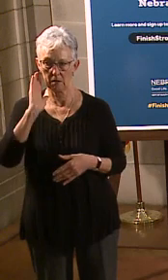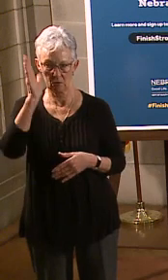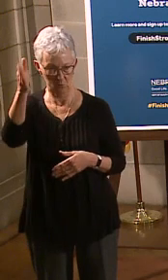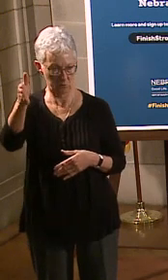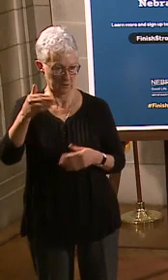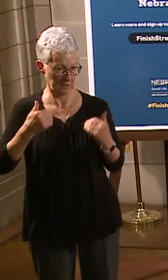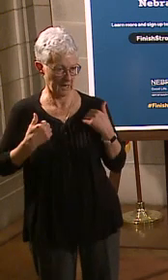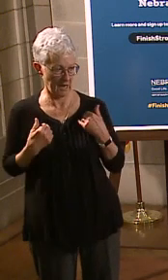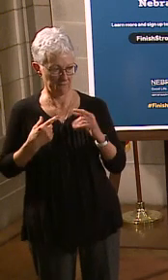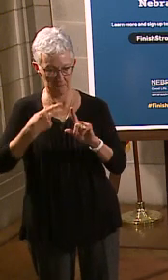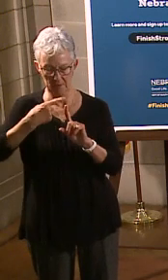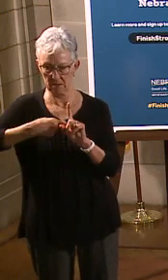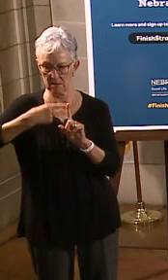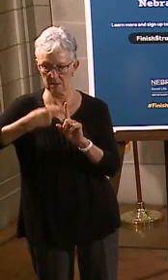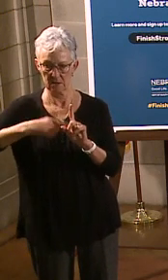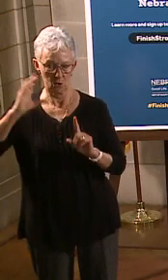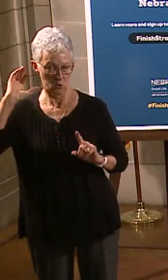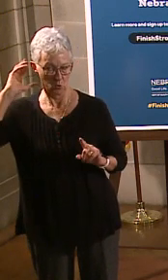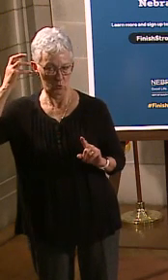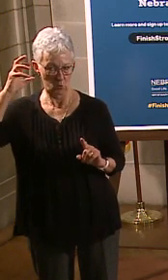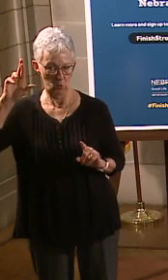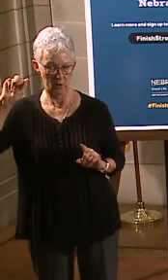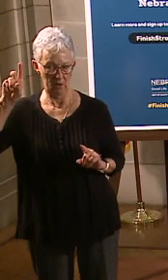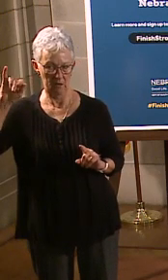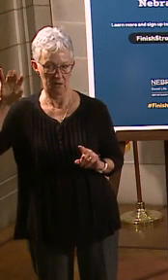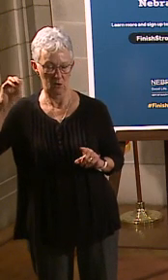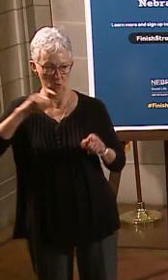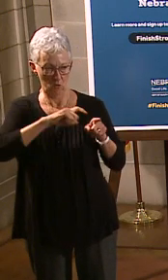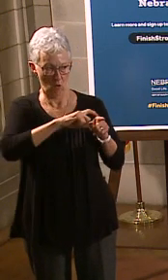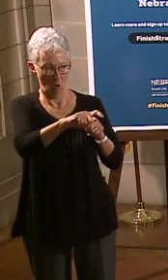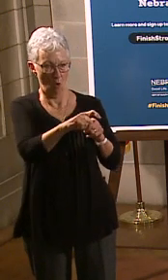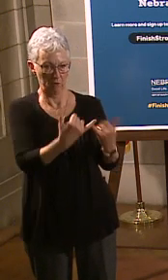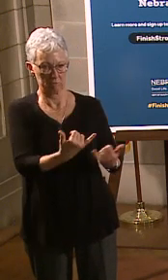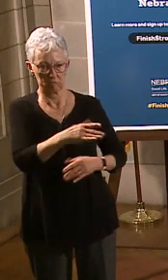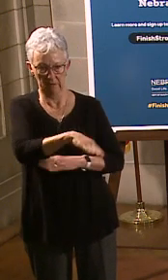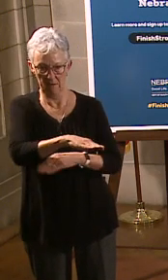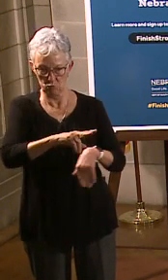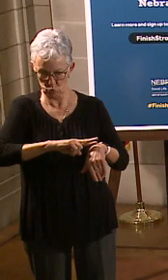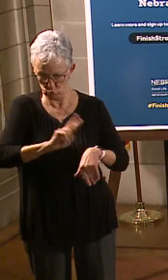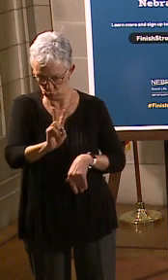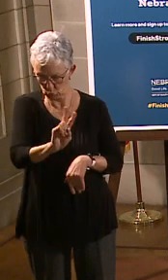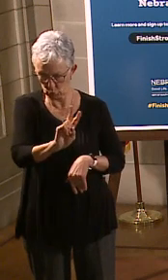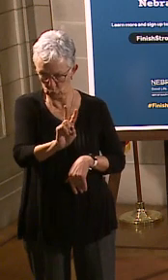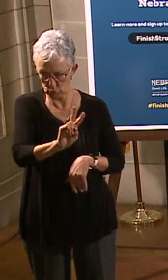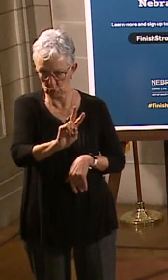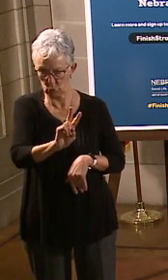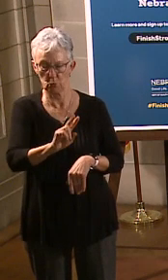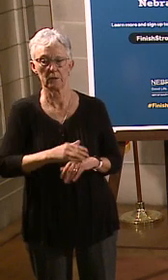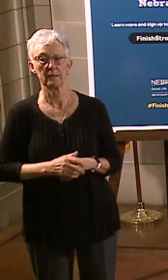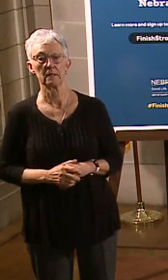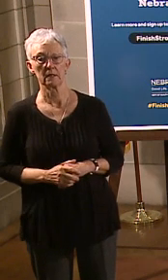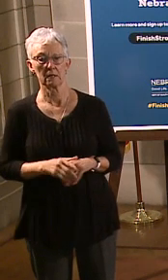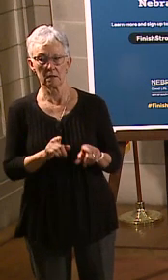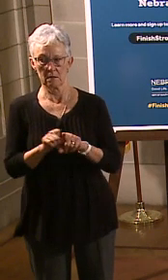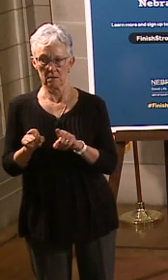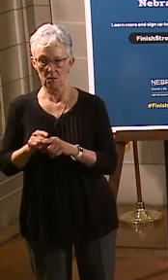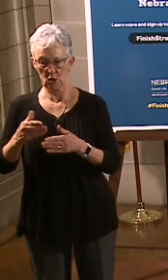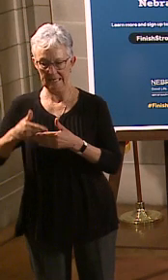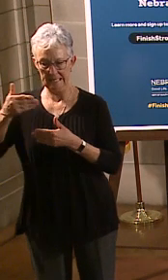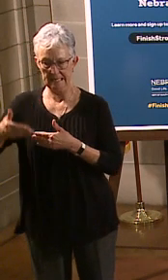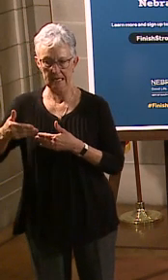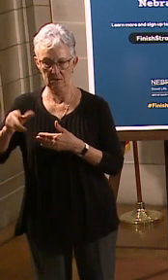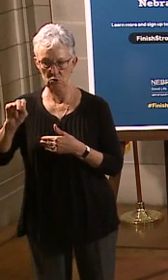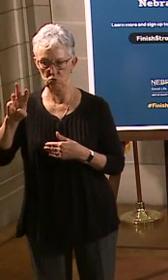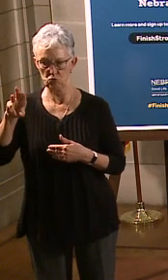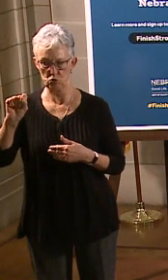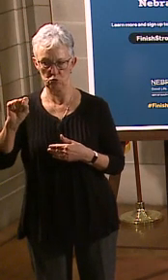my monthly radio call at 2 o'clock Central Time today as scheduled, and then also our next press briefing will